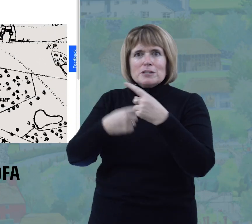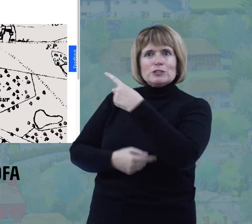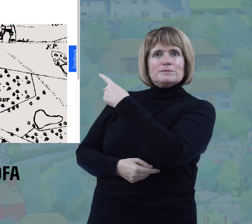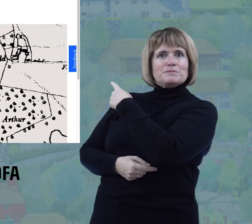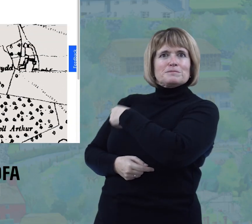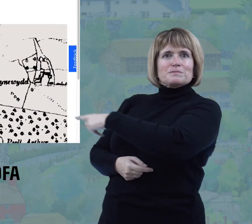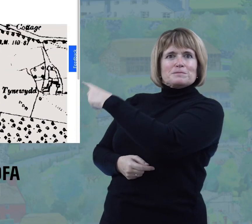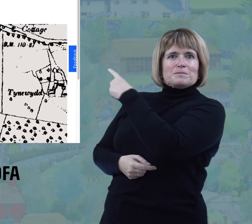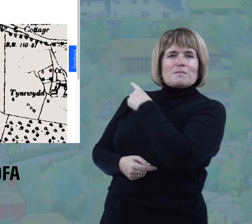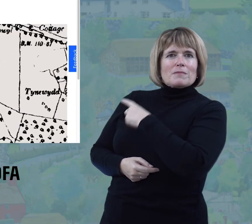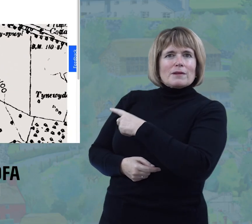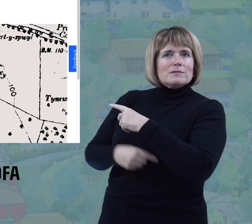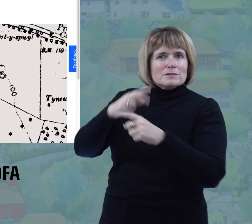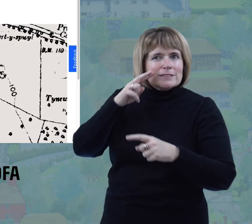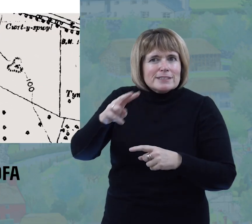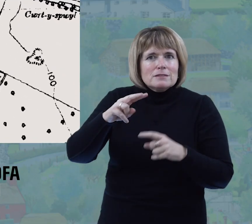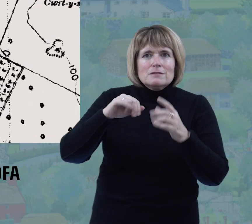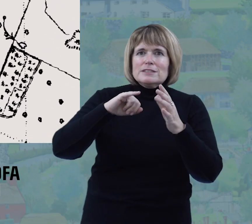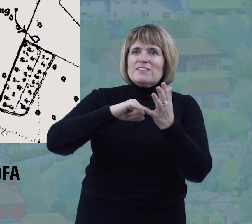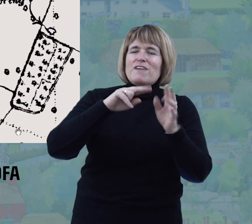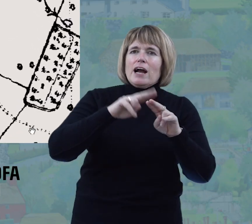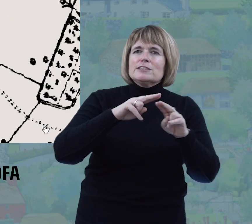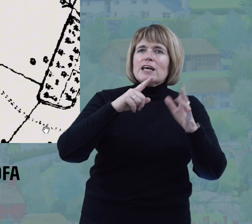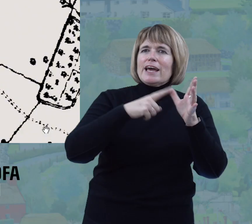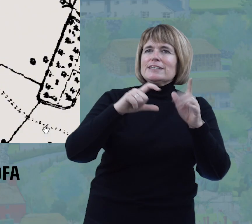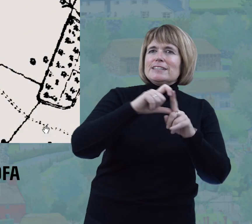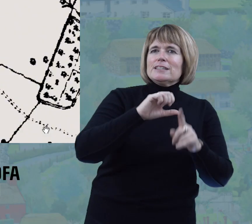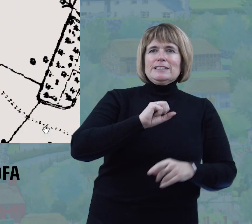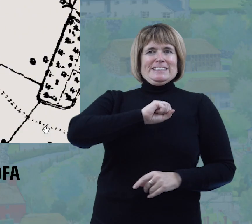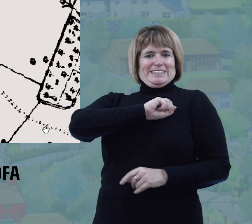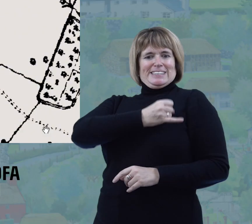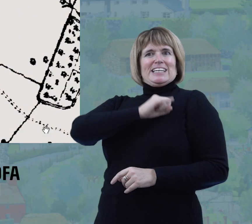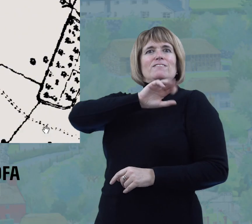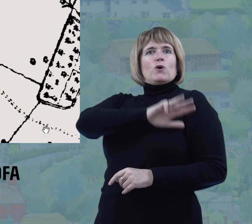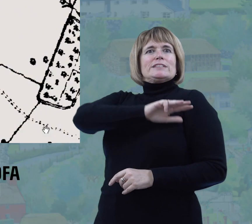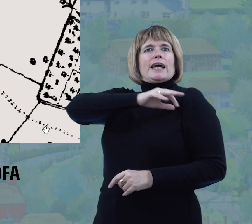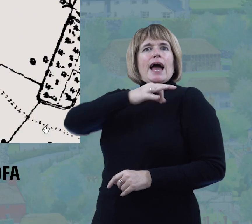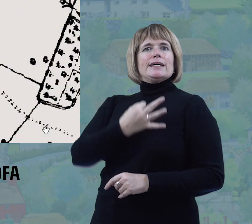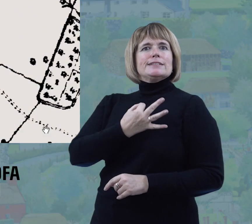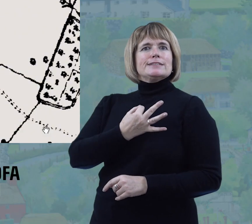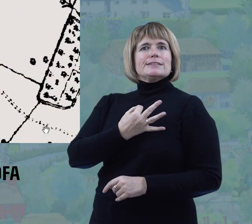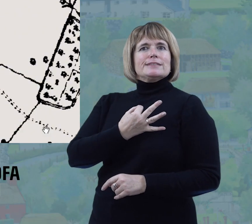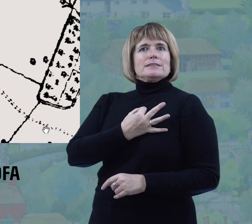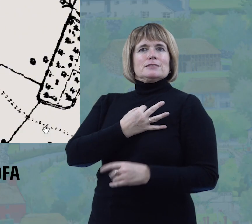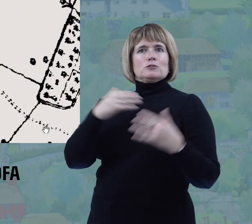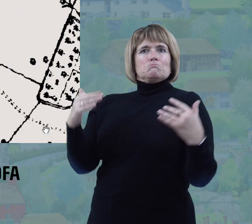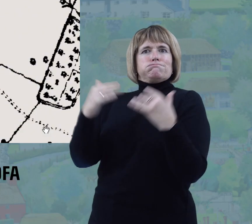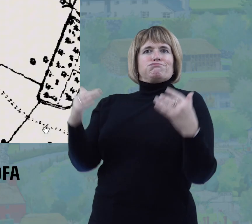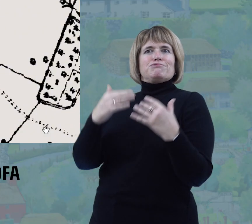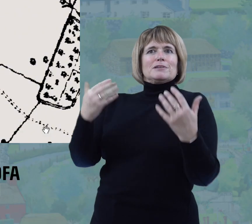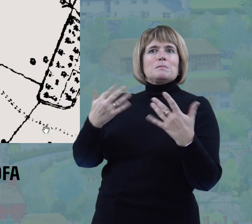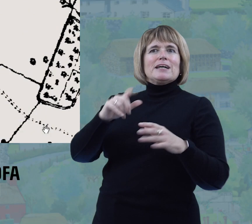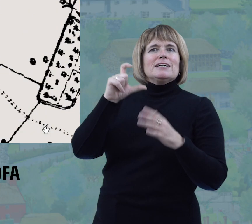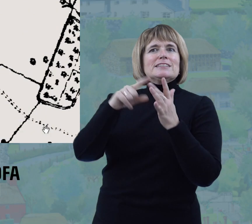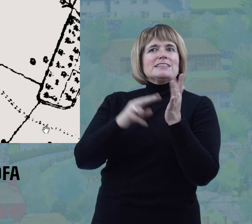listed on them. Here on the St Fagans map, we see the words Battle of St Fagans AD 1648. That was the site